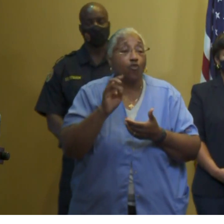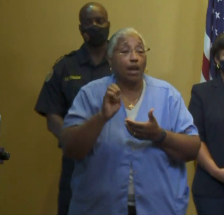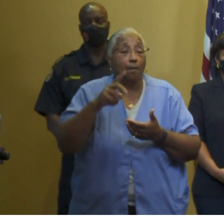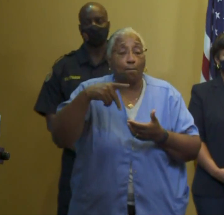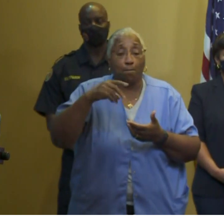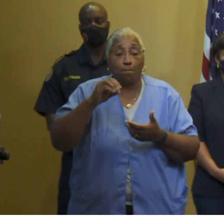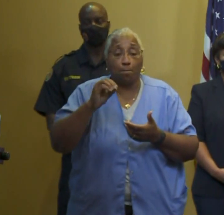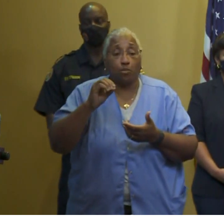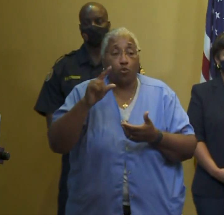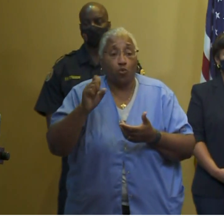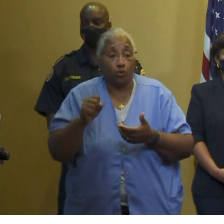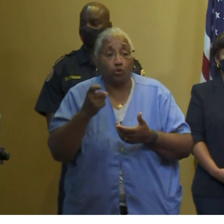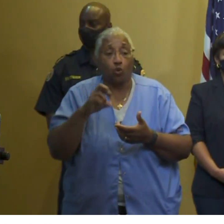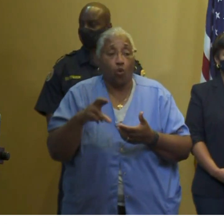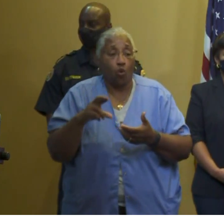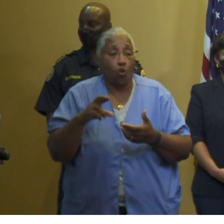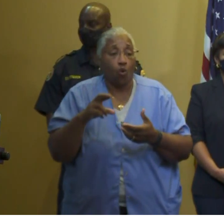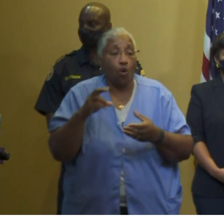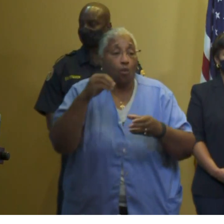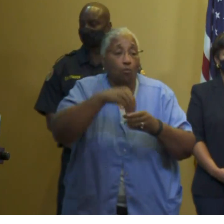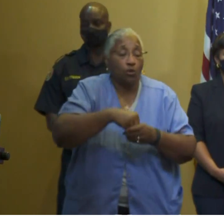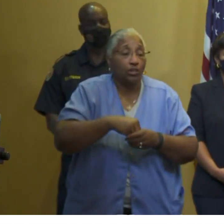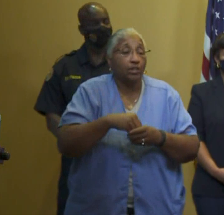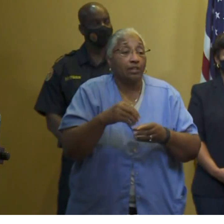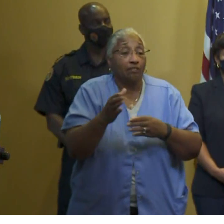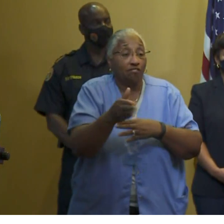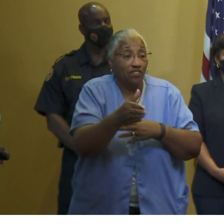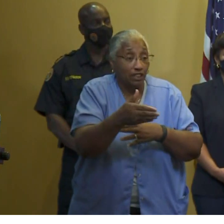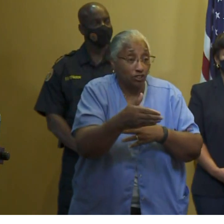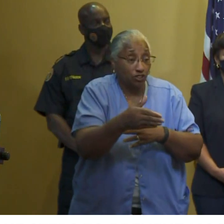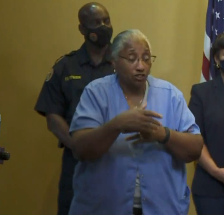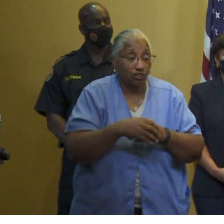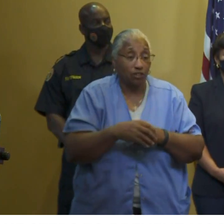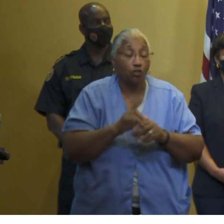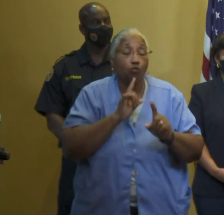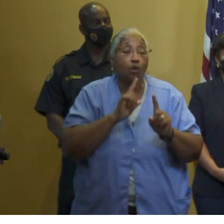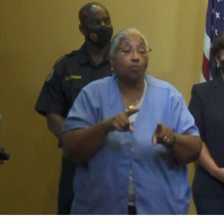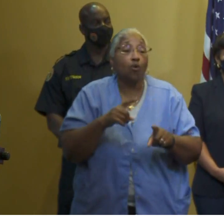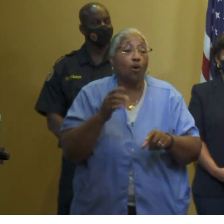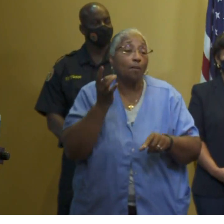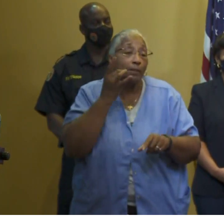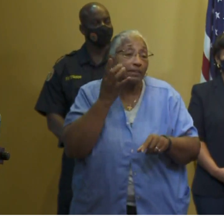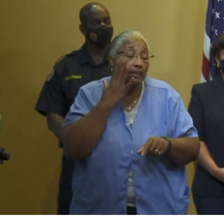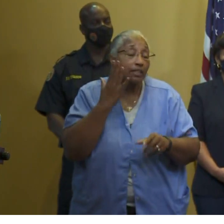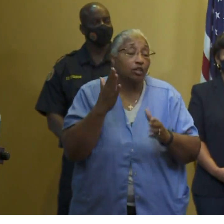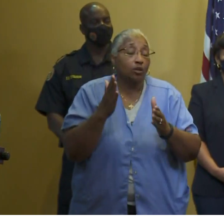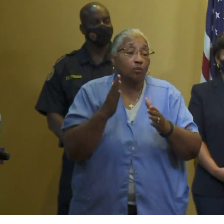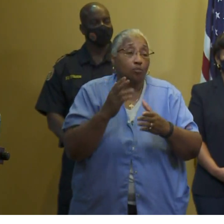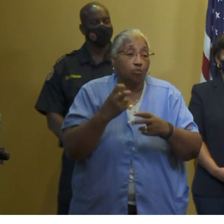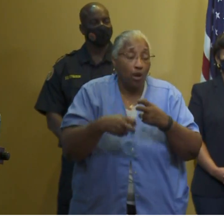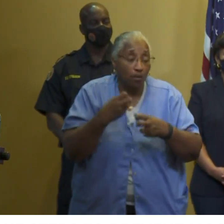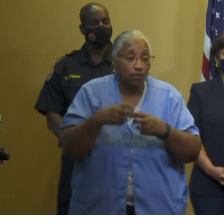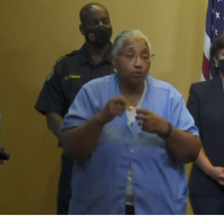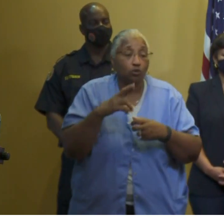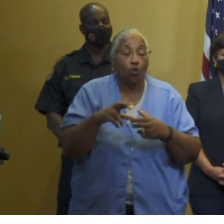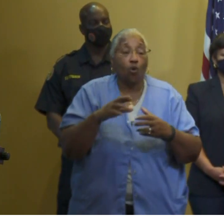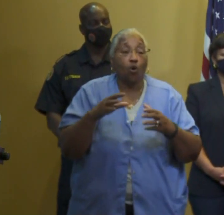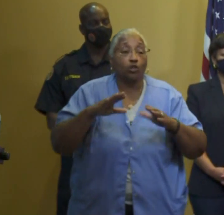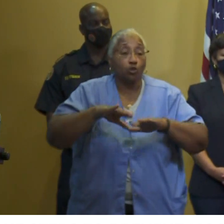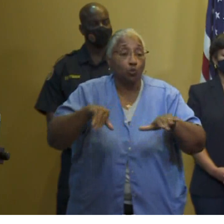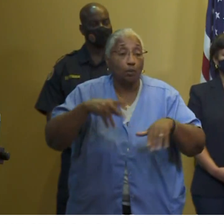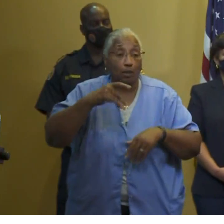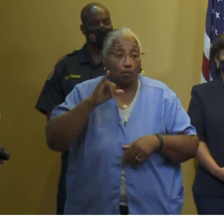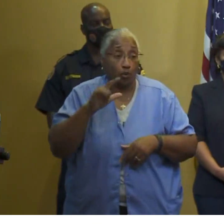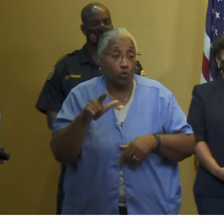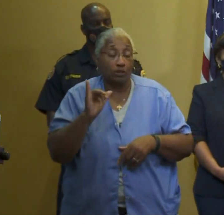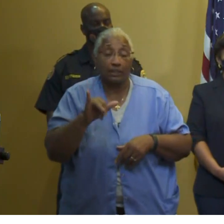sugar kettles, or stock them with fish. That is a great idea. Report mosquito problems, illegal dumping, water leaks, and unattended swimming pools by